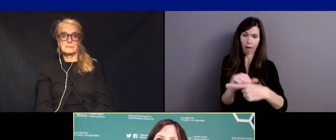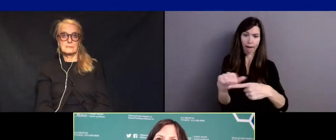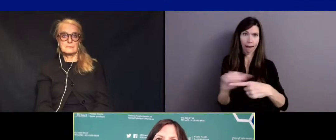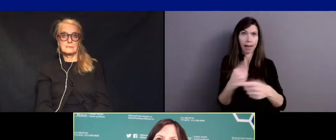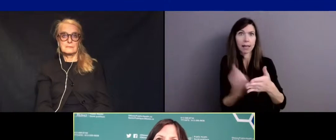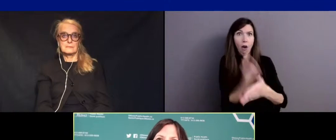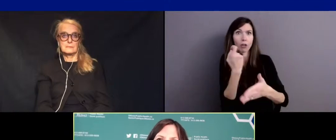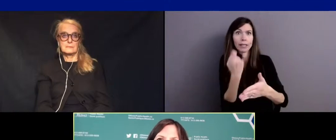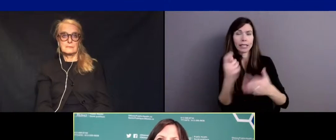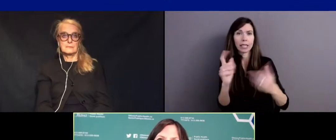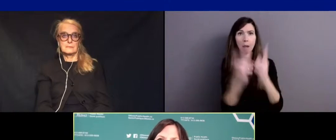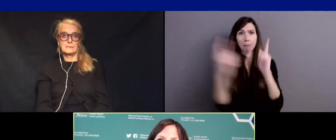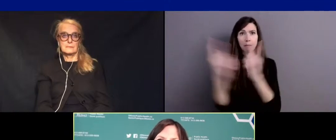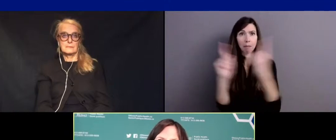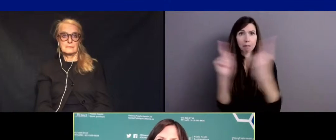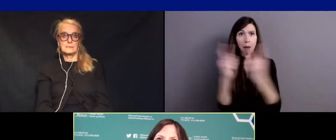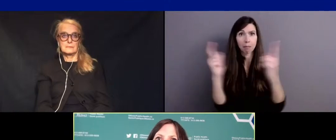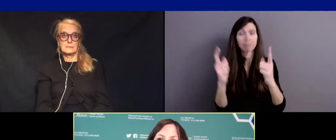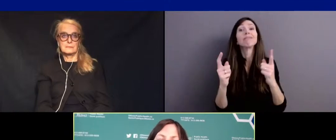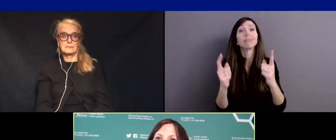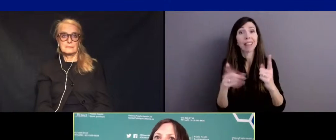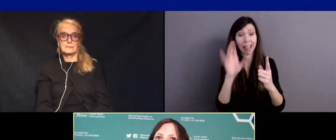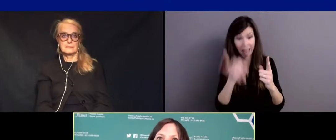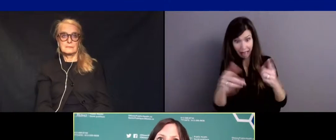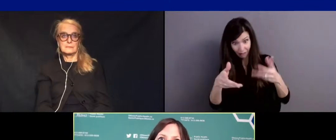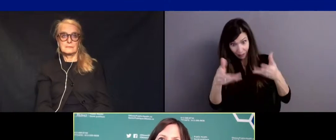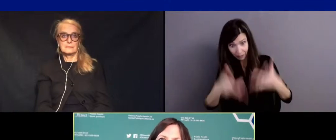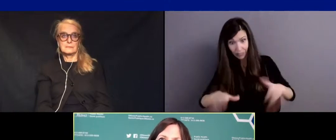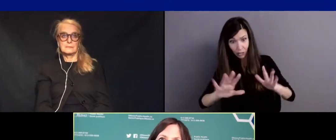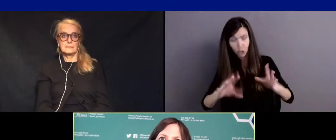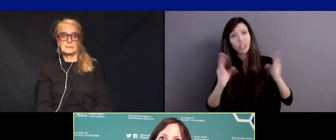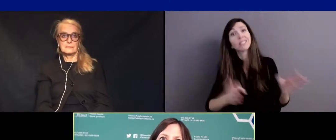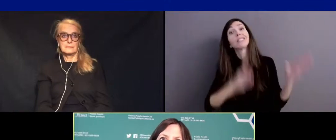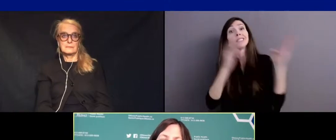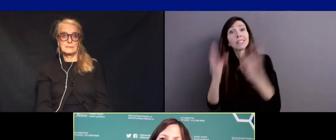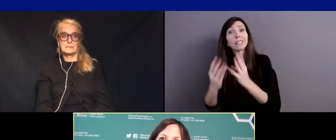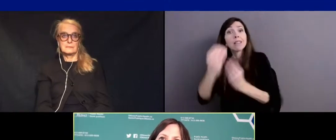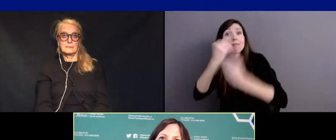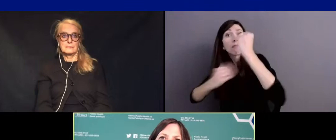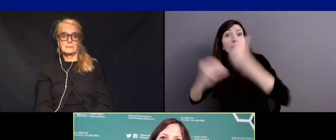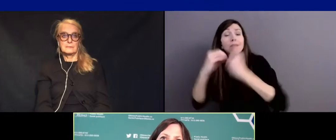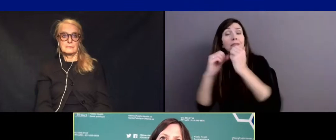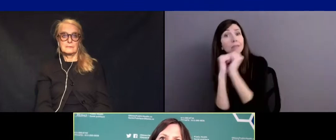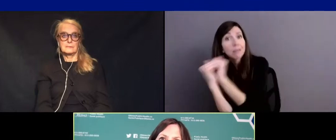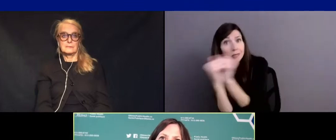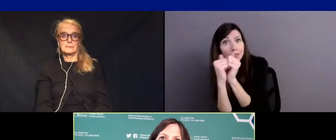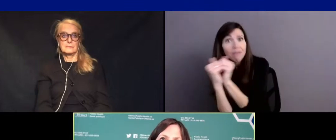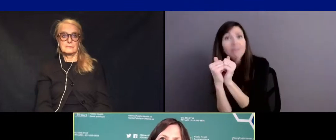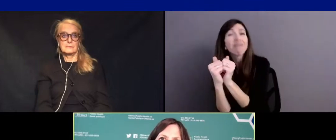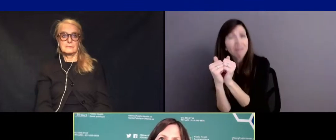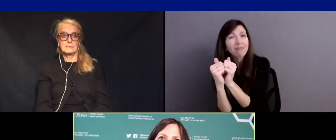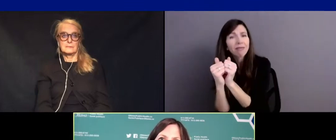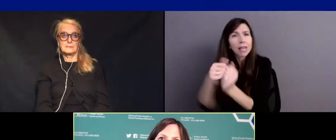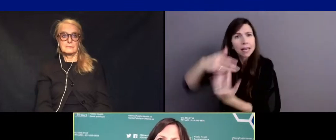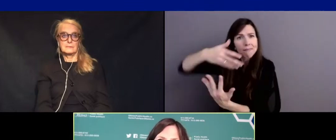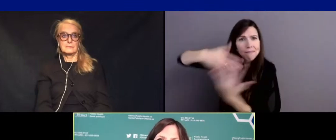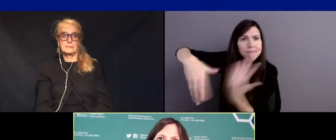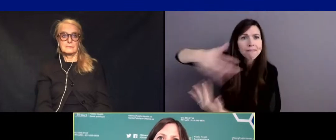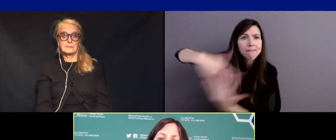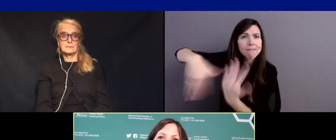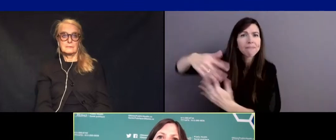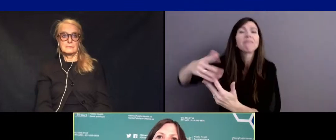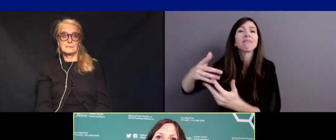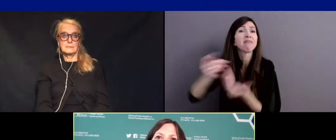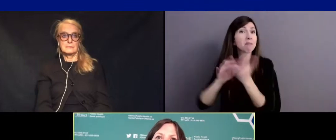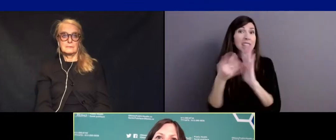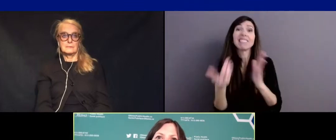After the game, it's people gathering, maybe sharing a meal with others. So it's not just the play on the ice,